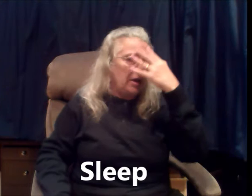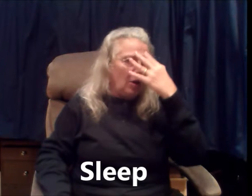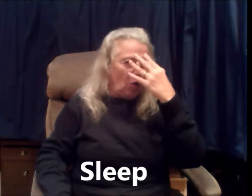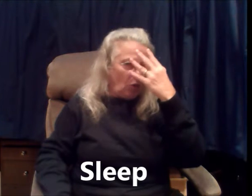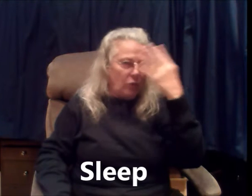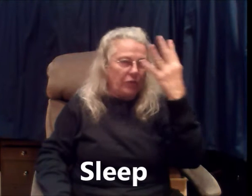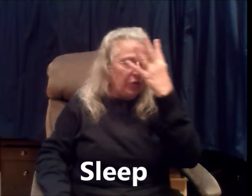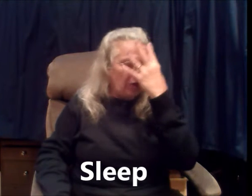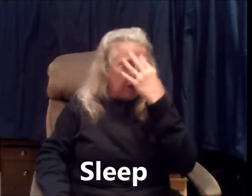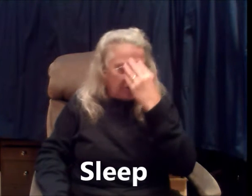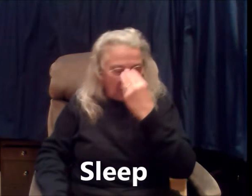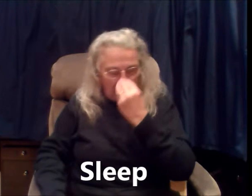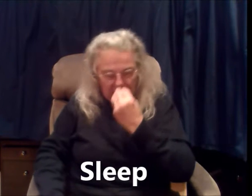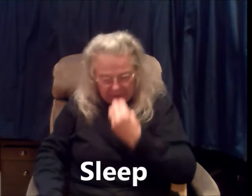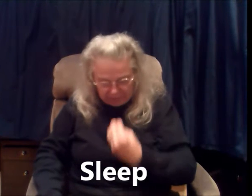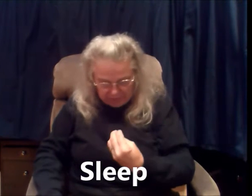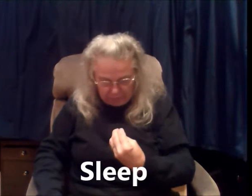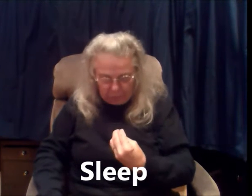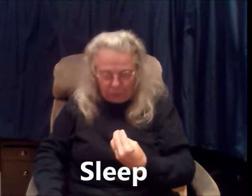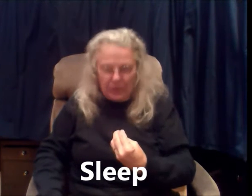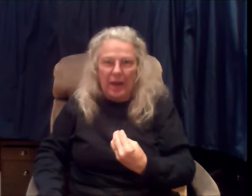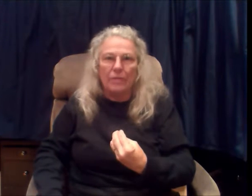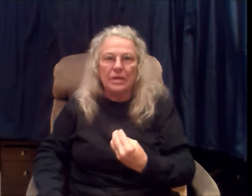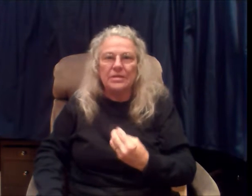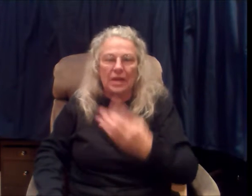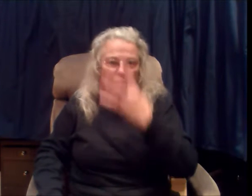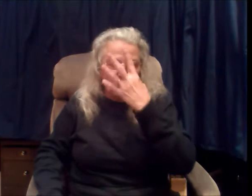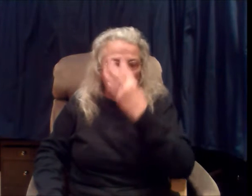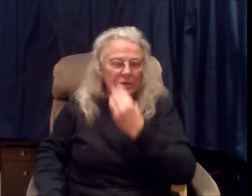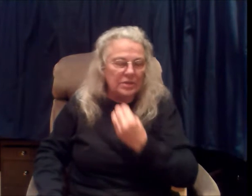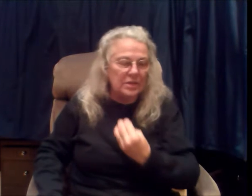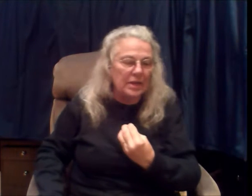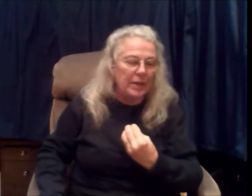a hold of your eyelids and pull down. It's like you're going to sleep.